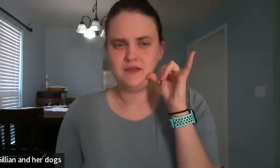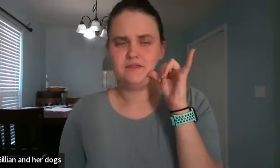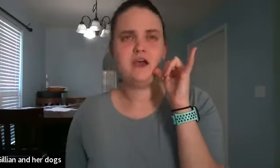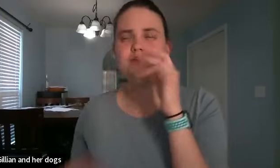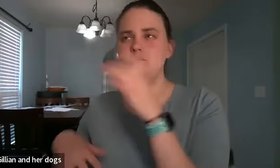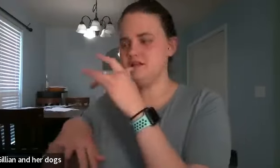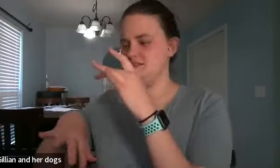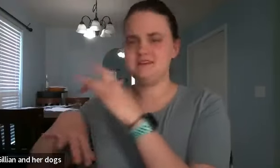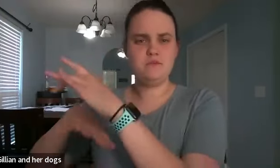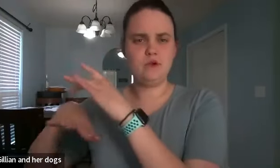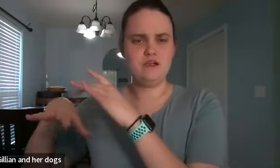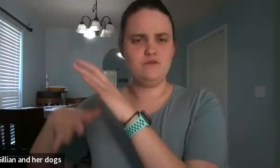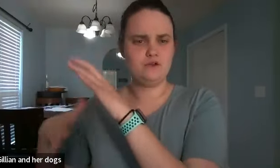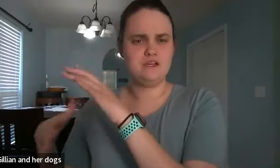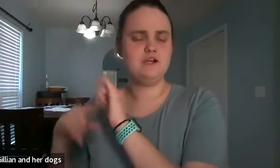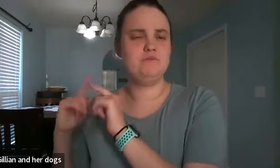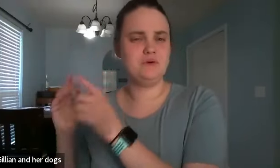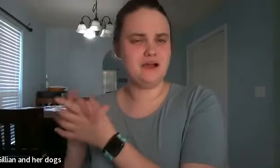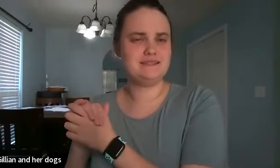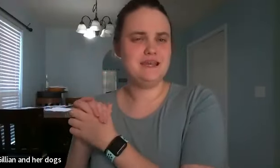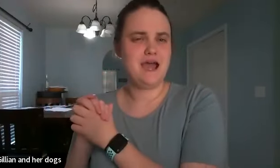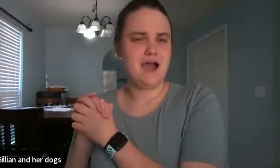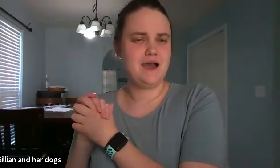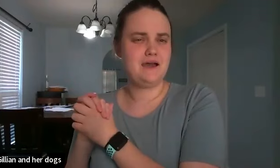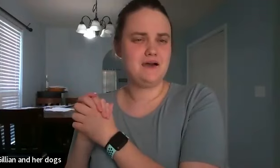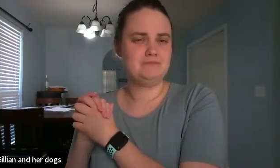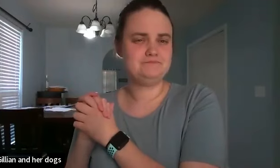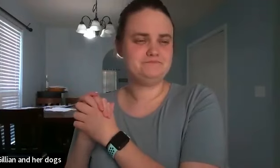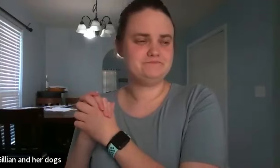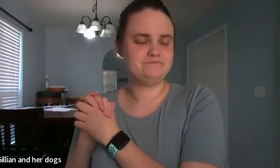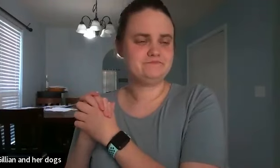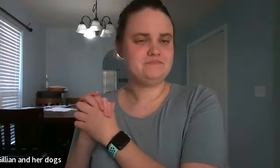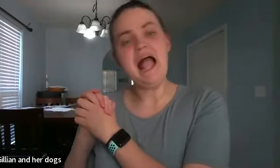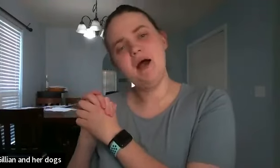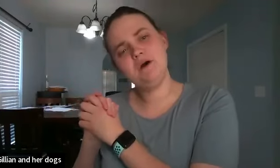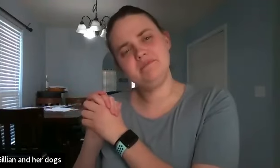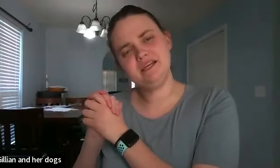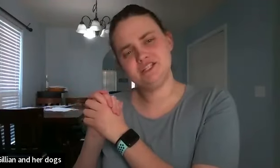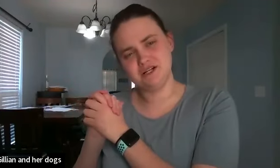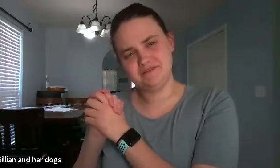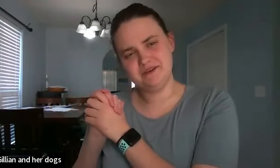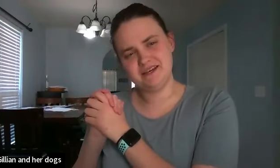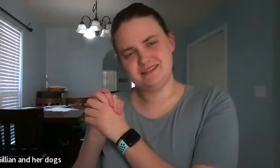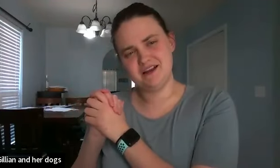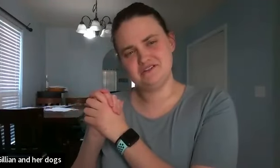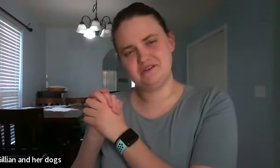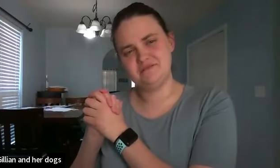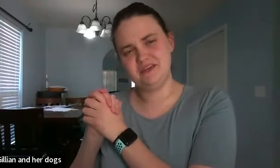The other one is somewhere over here, but I want to make sure of it because that also can